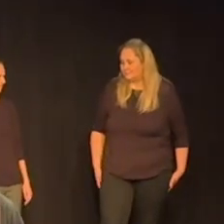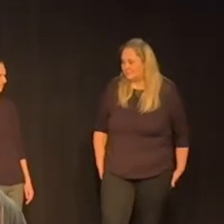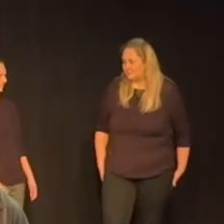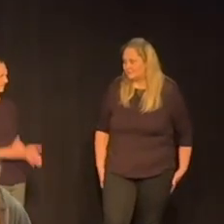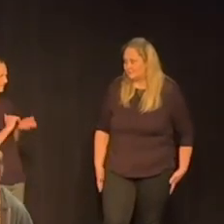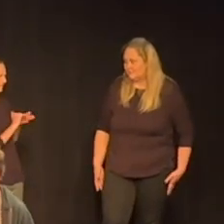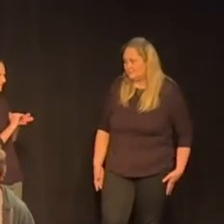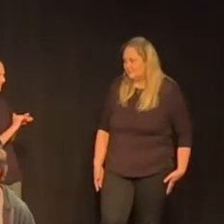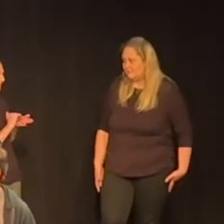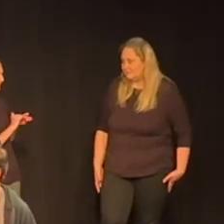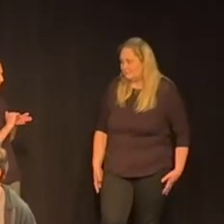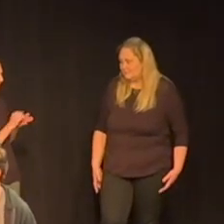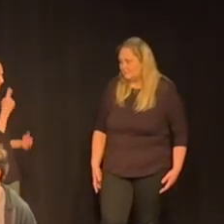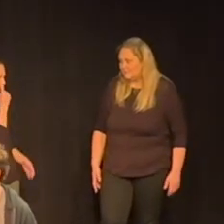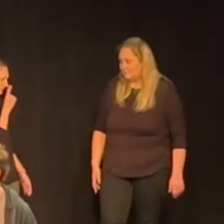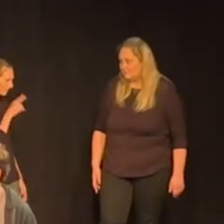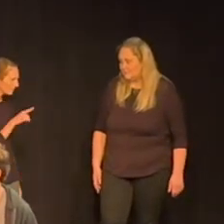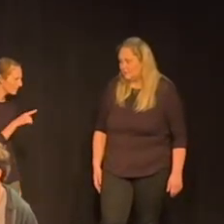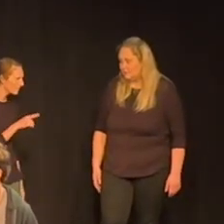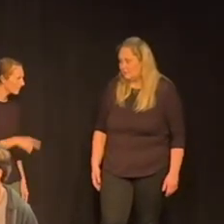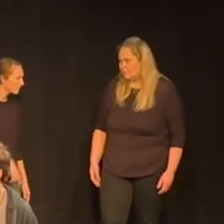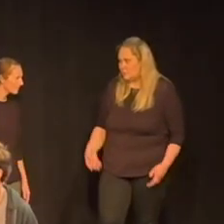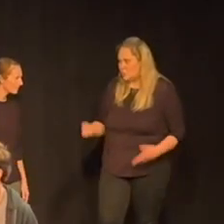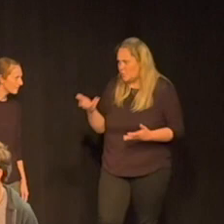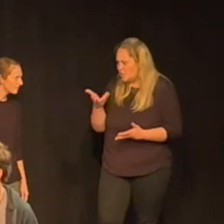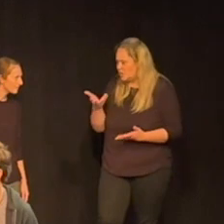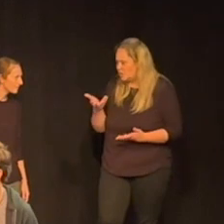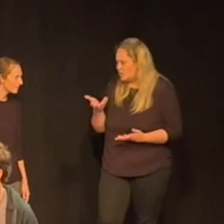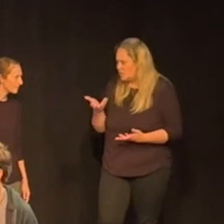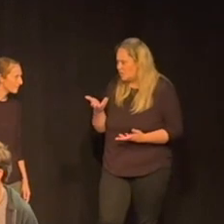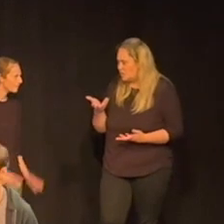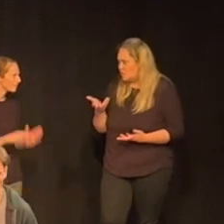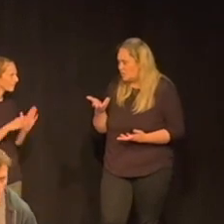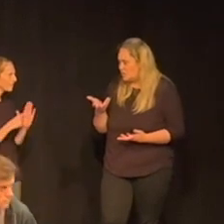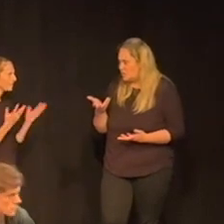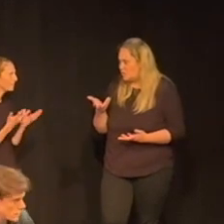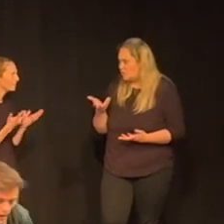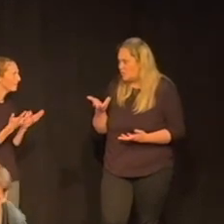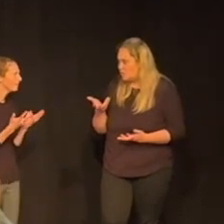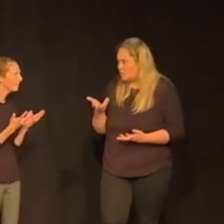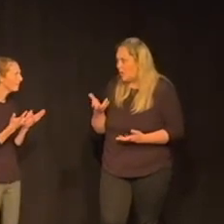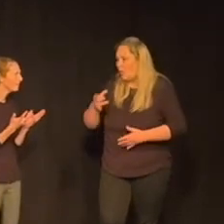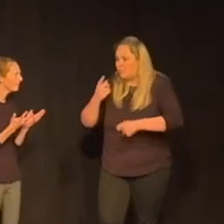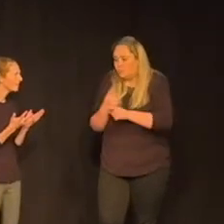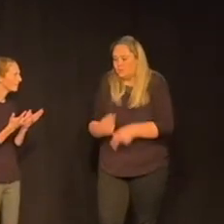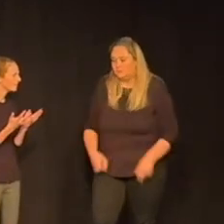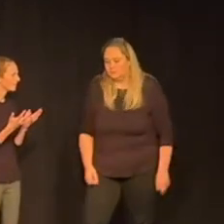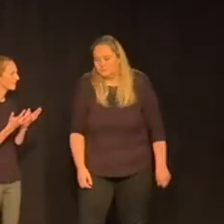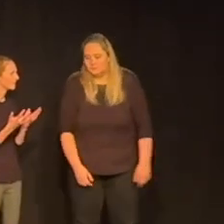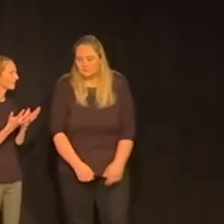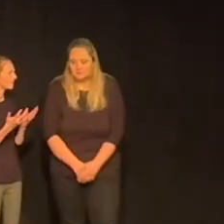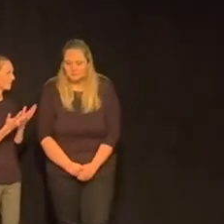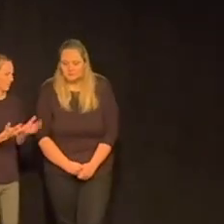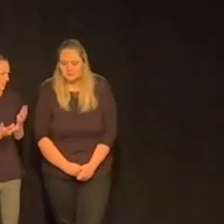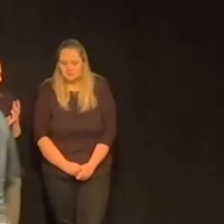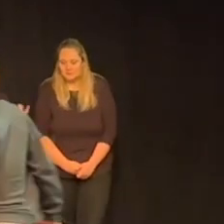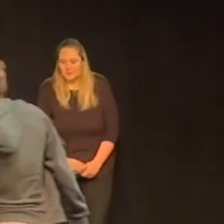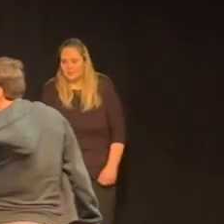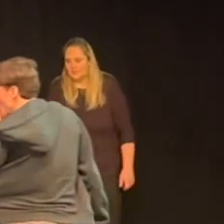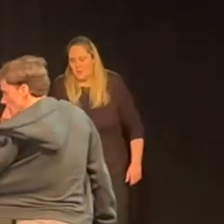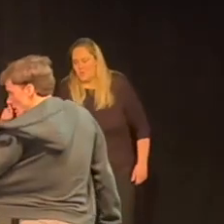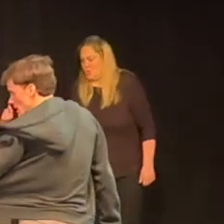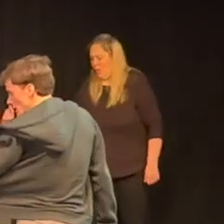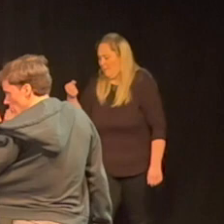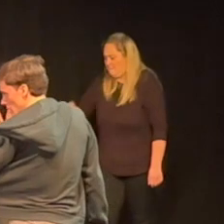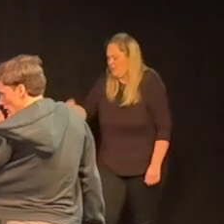Excuse me, do you mind? What? What do you mean, what? Oh, yeah. Hey, what are you doing? Give me your